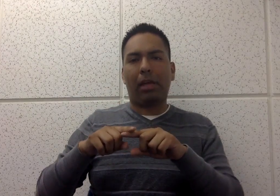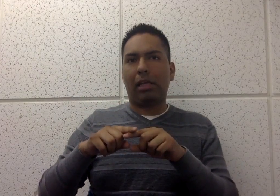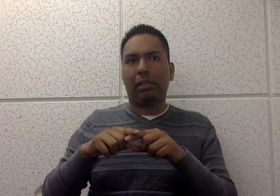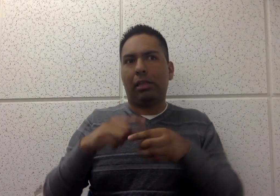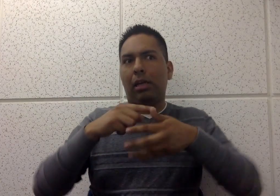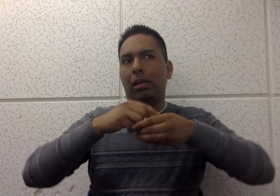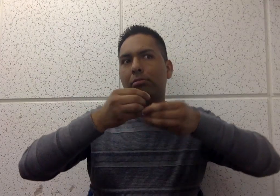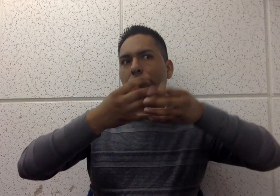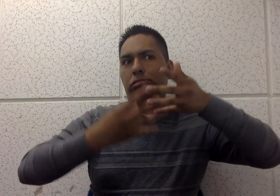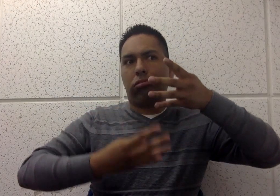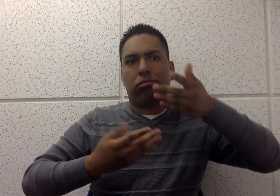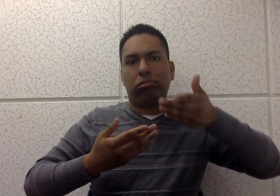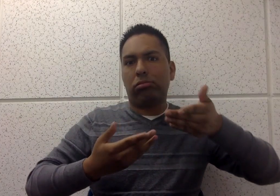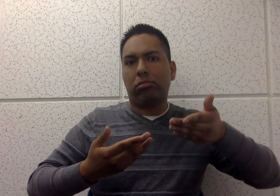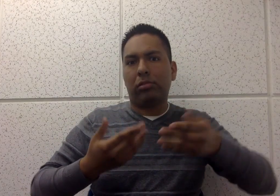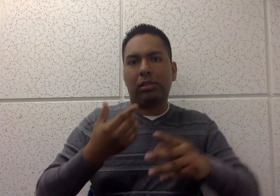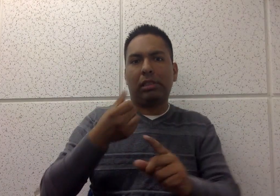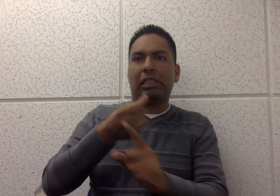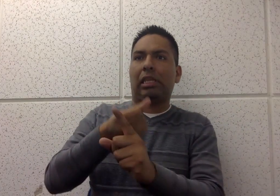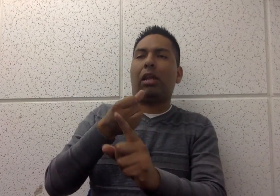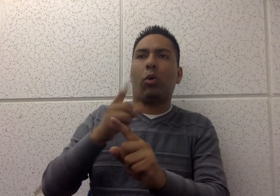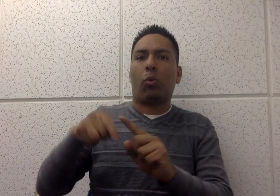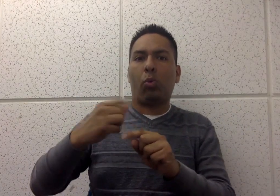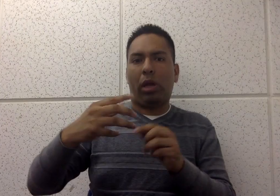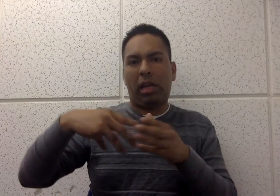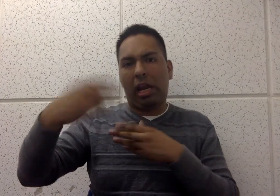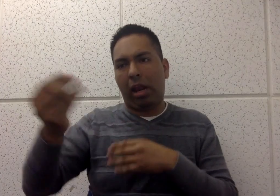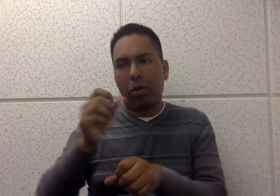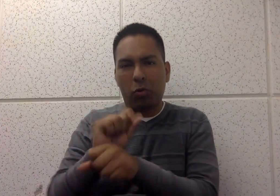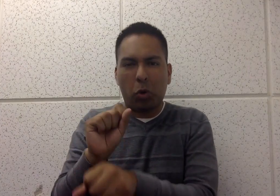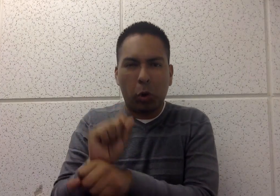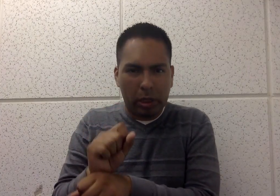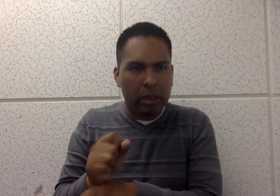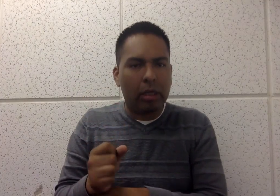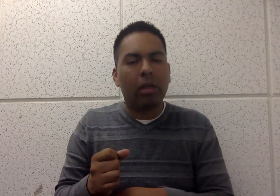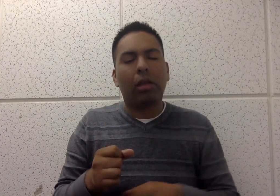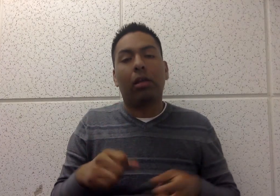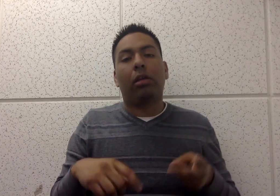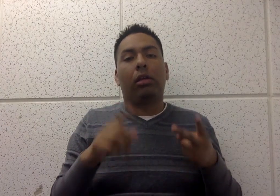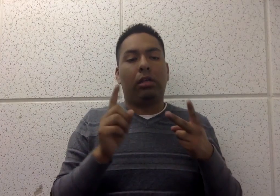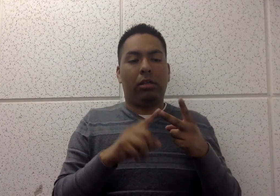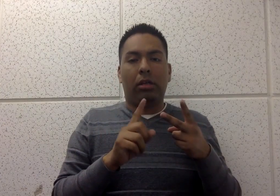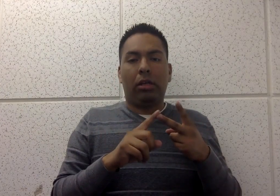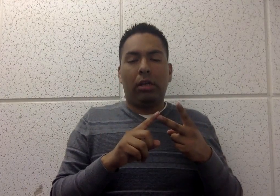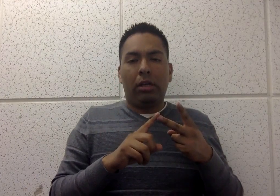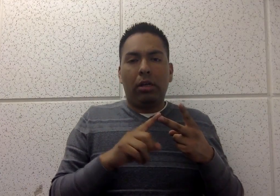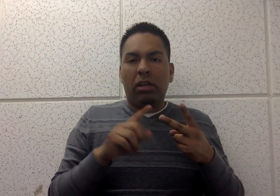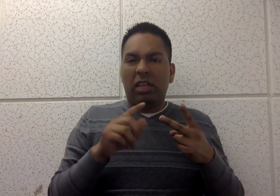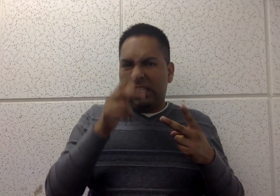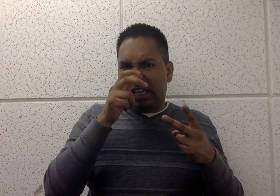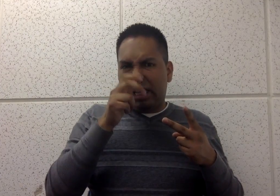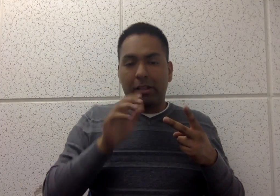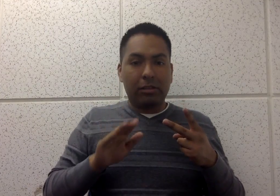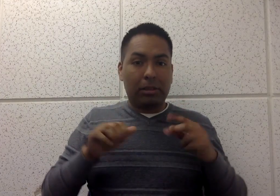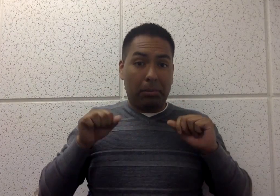happen to an ant as it goes out and does its task outside. And the second thing is that an ant's ability to assess